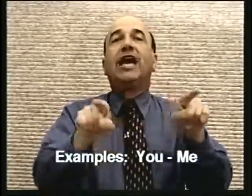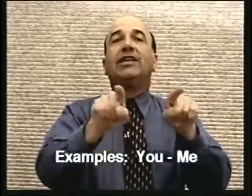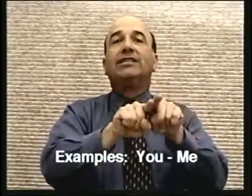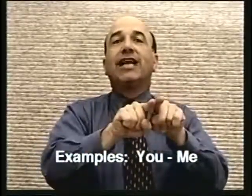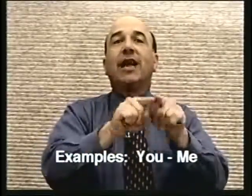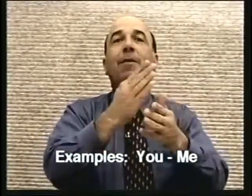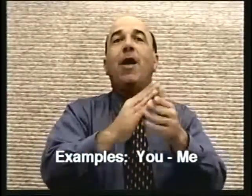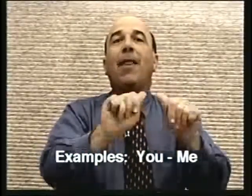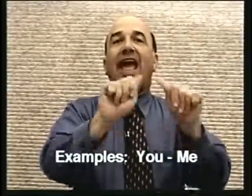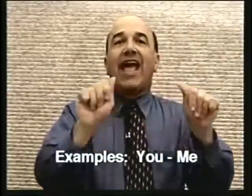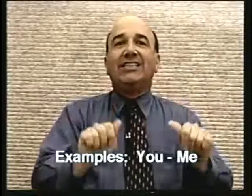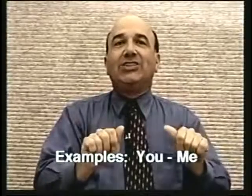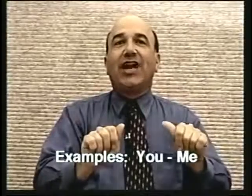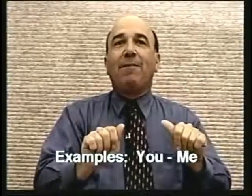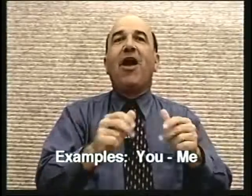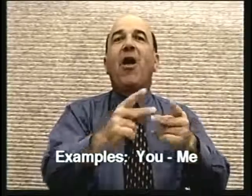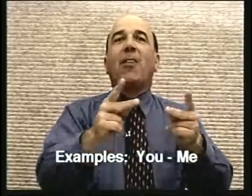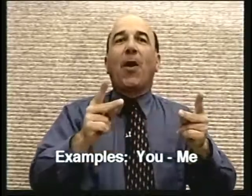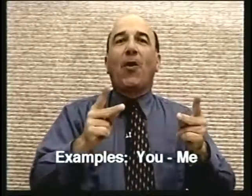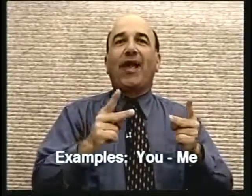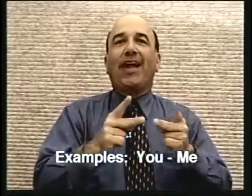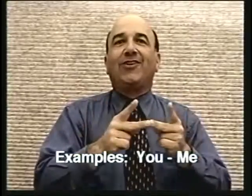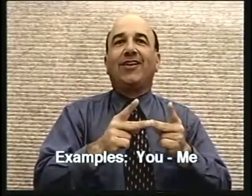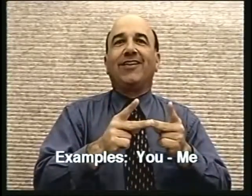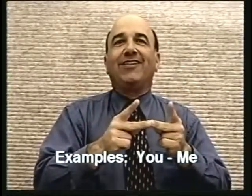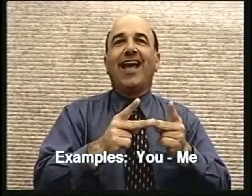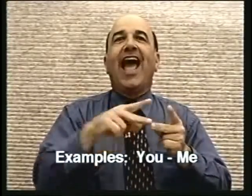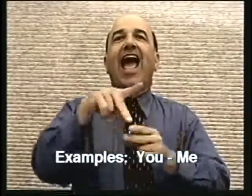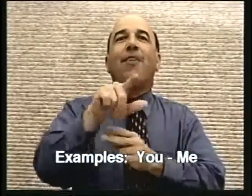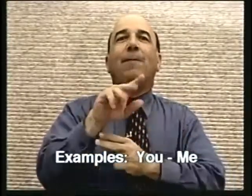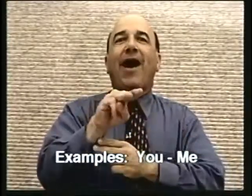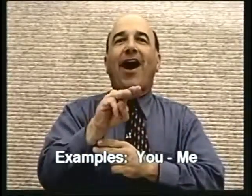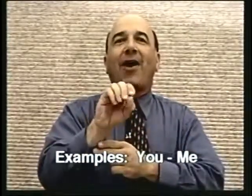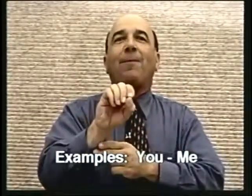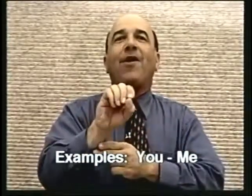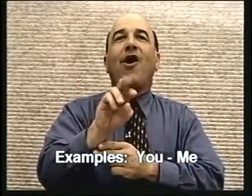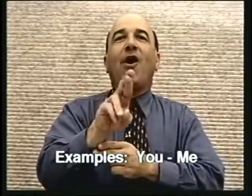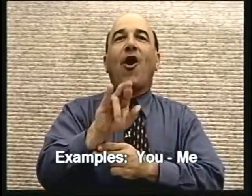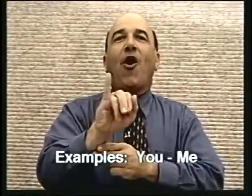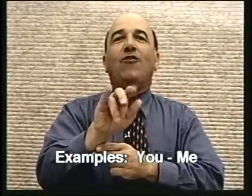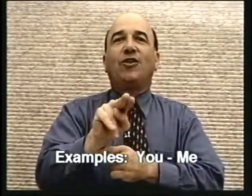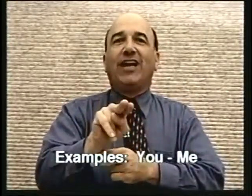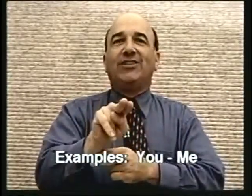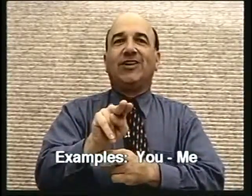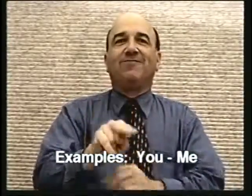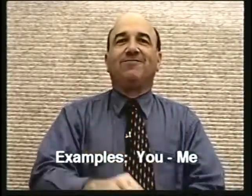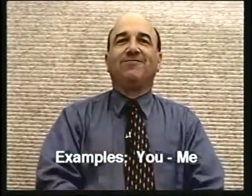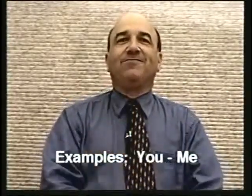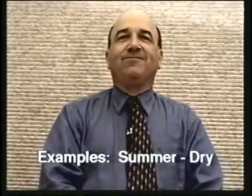the same, the hand shape, the location, and the palm orientation.